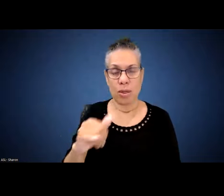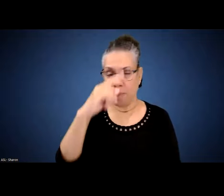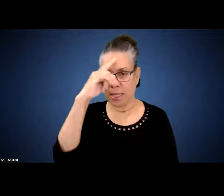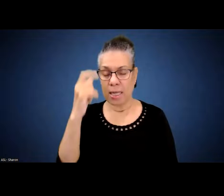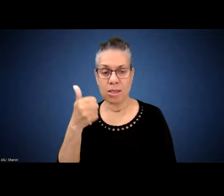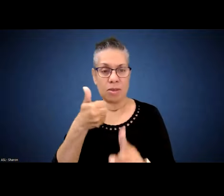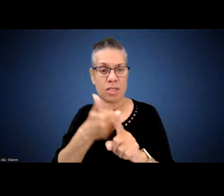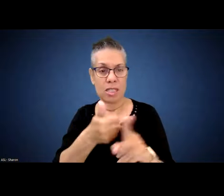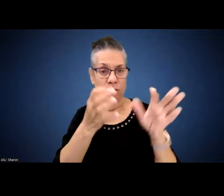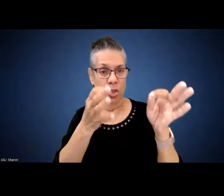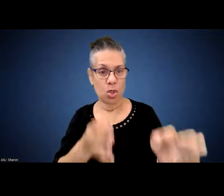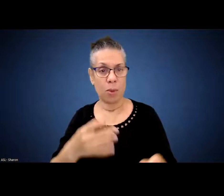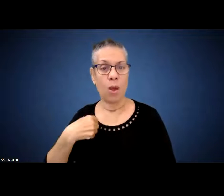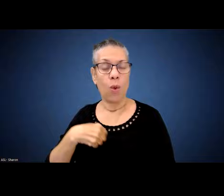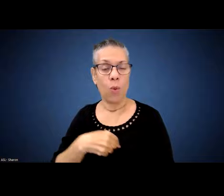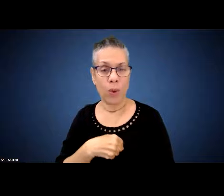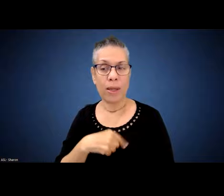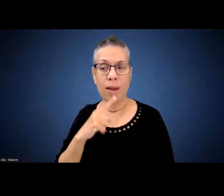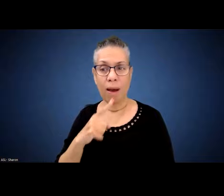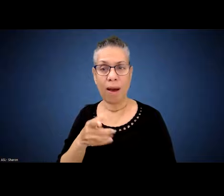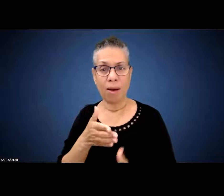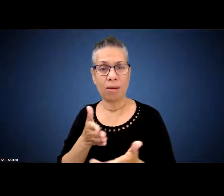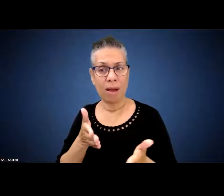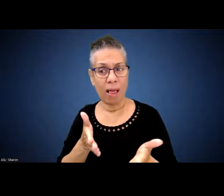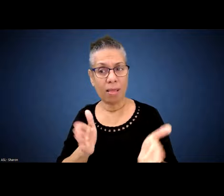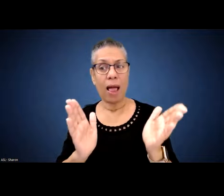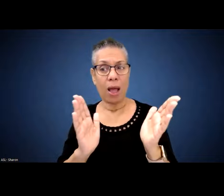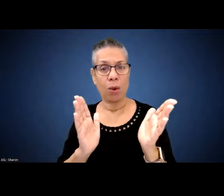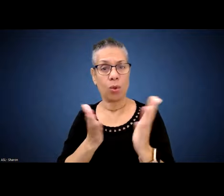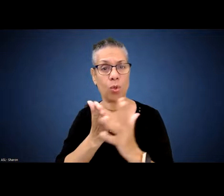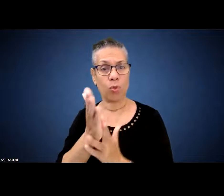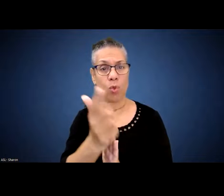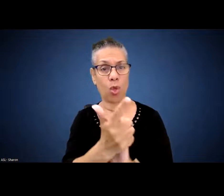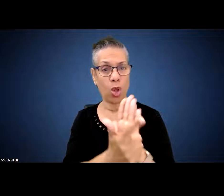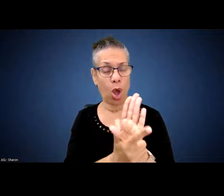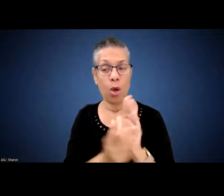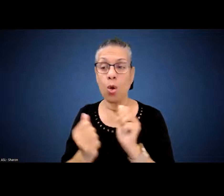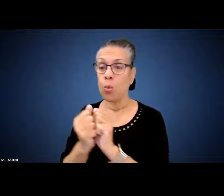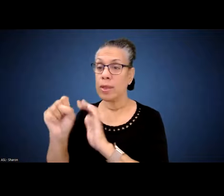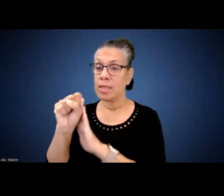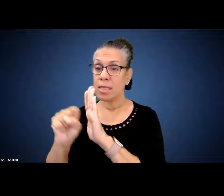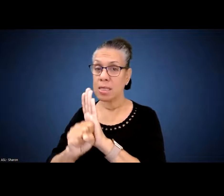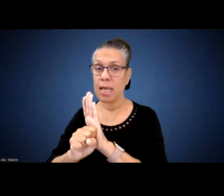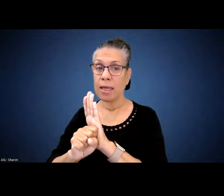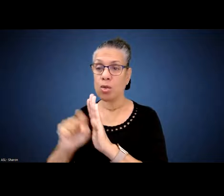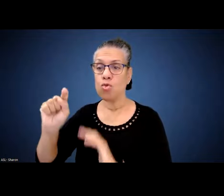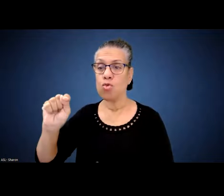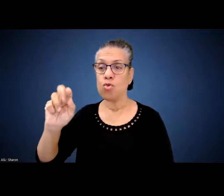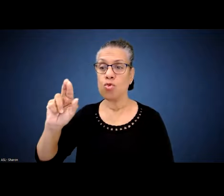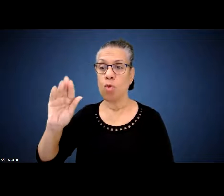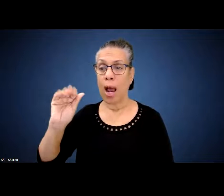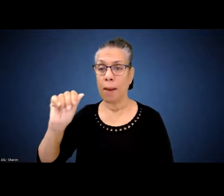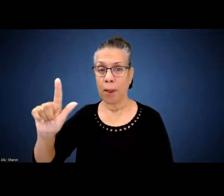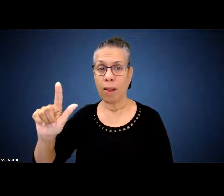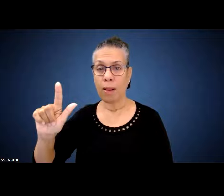and self-determination that we are, allowed through the law. even with a state recognized tribal community like